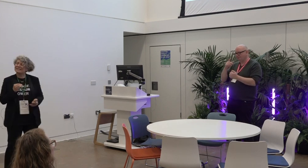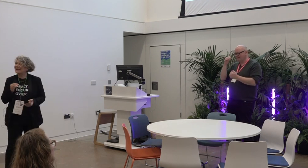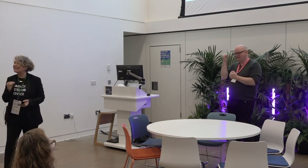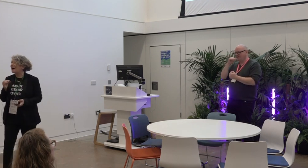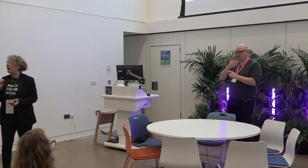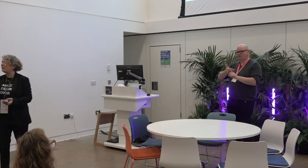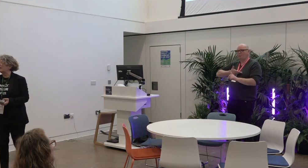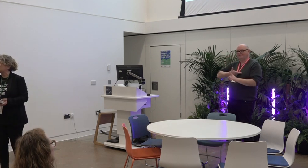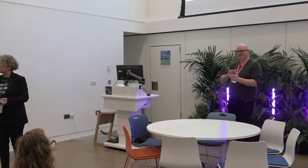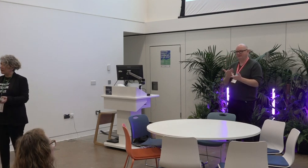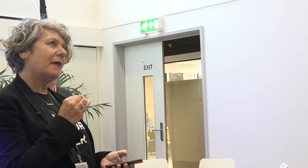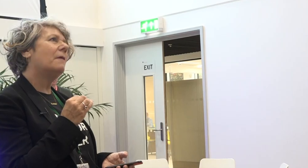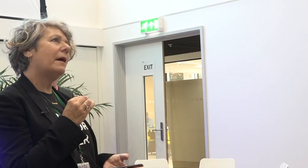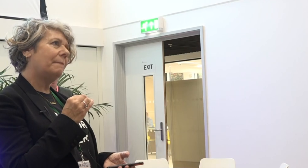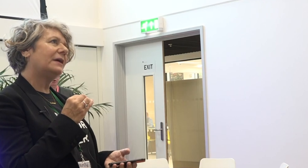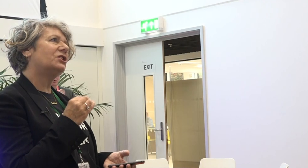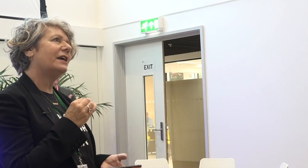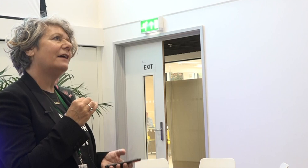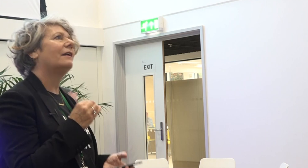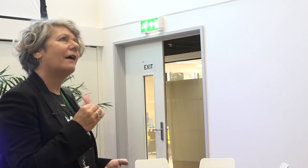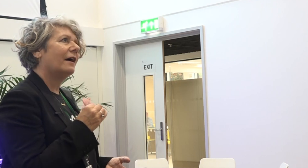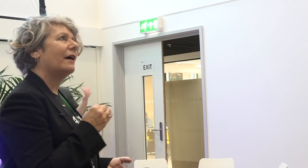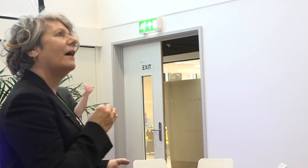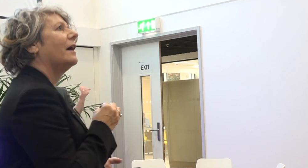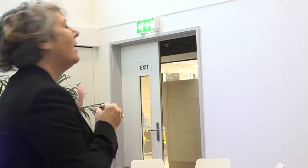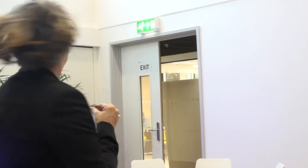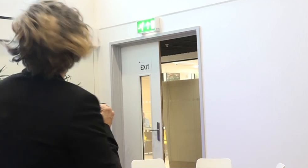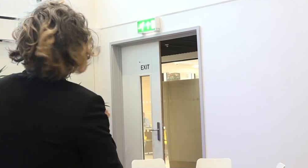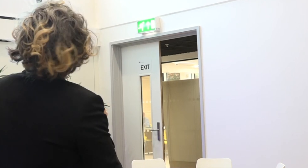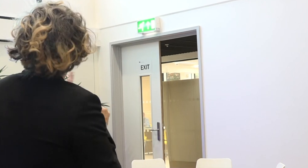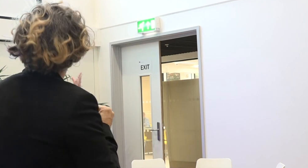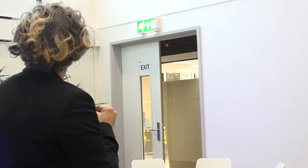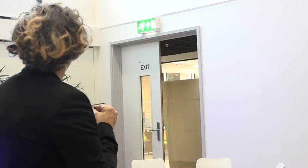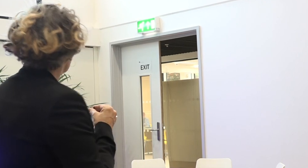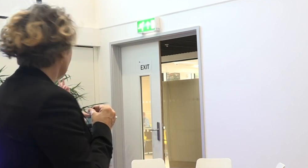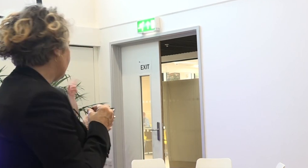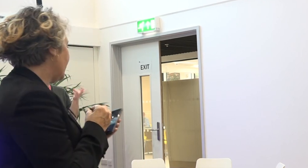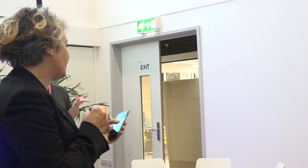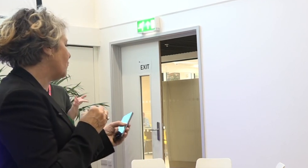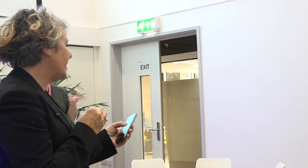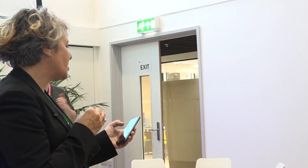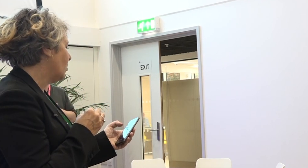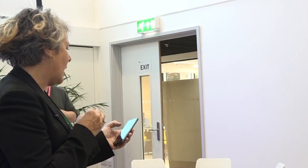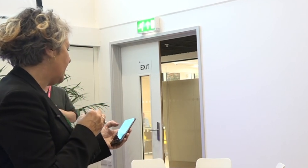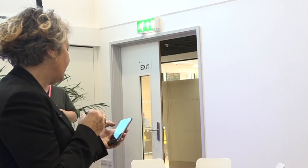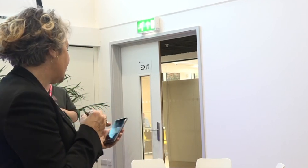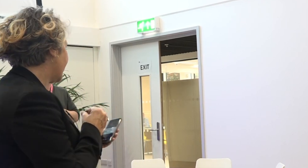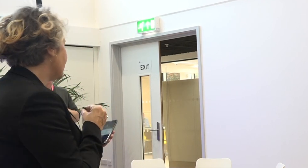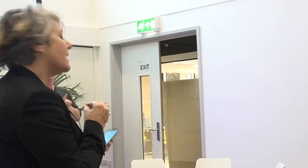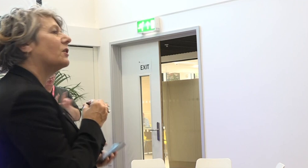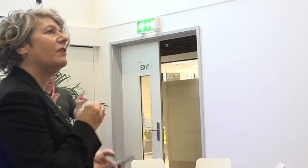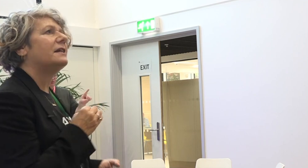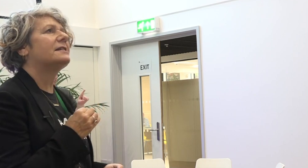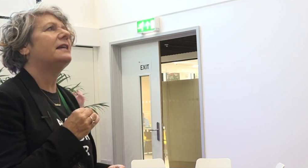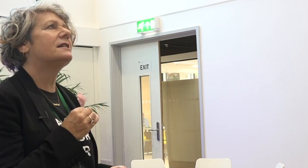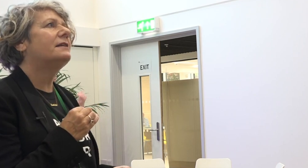creates sector uplift. Are you getting my picture yet? It creates sector uplift, regional uplift.